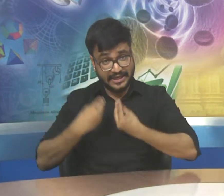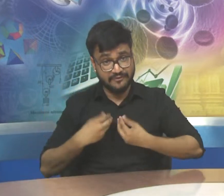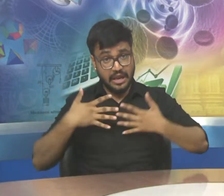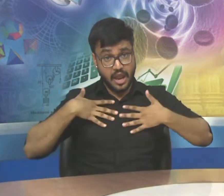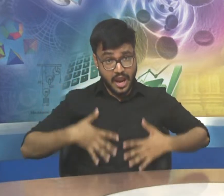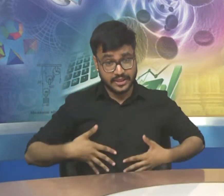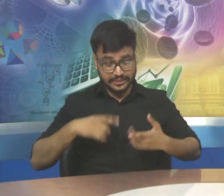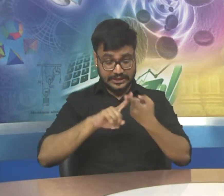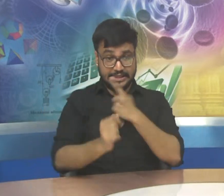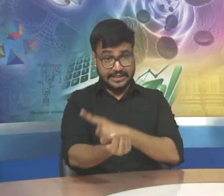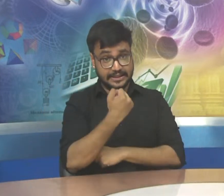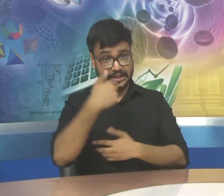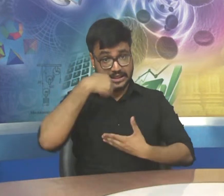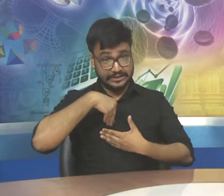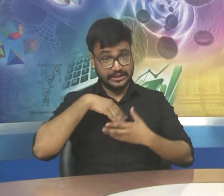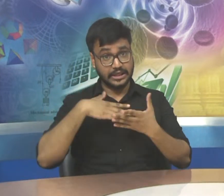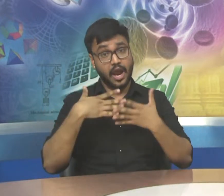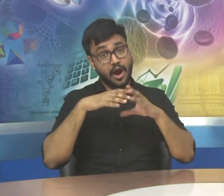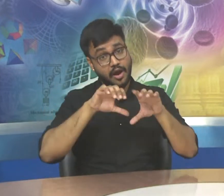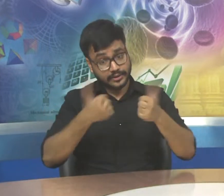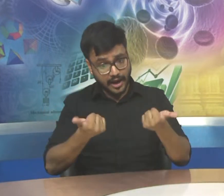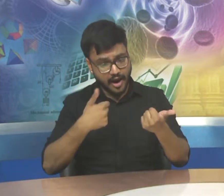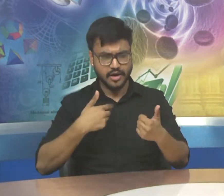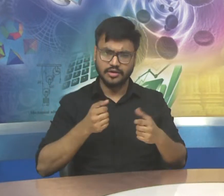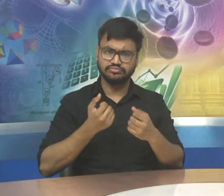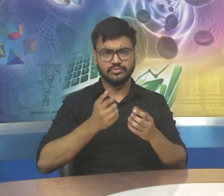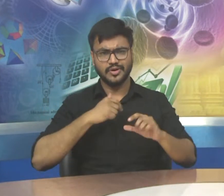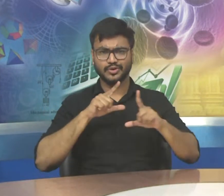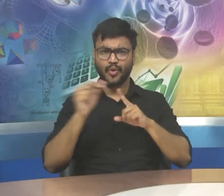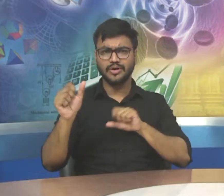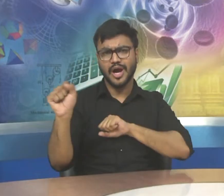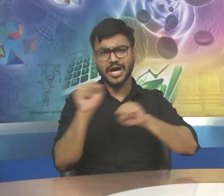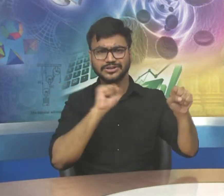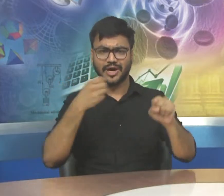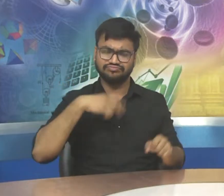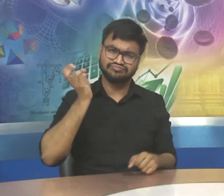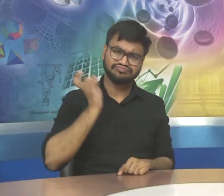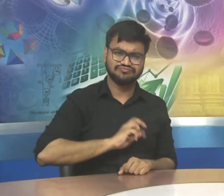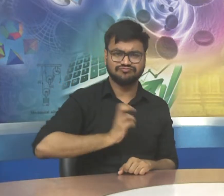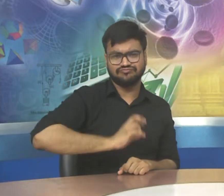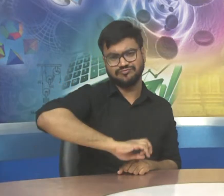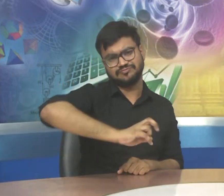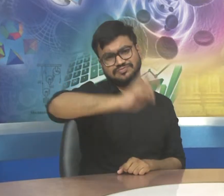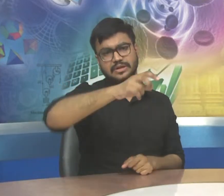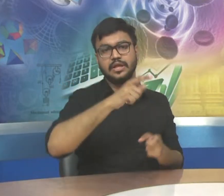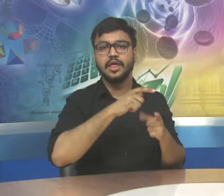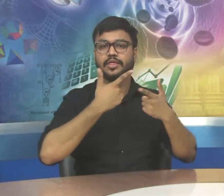And we also study that food gives your body energy,